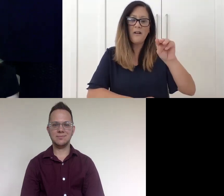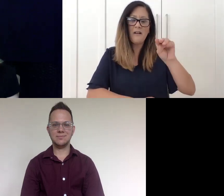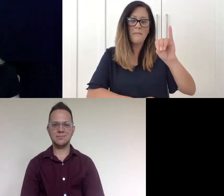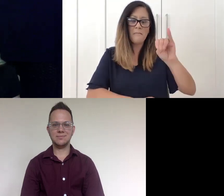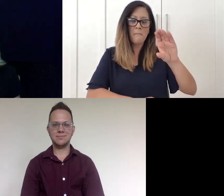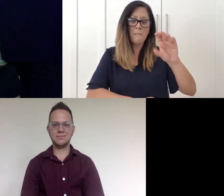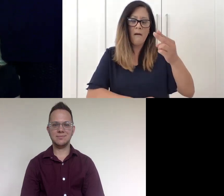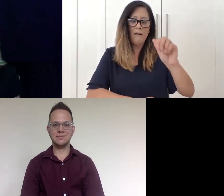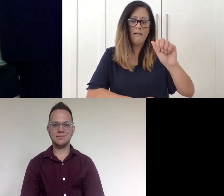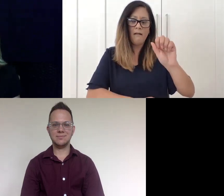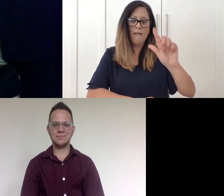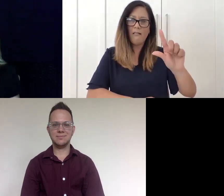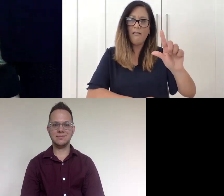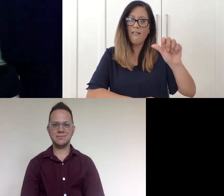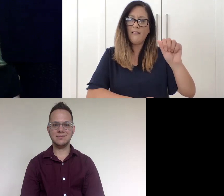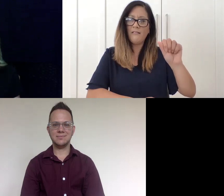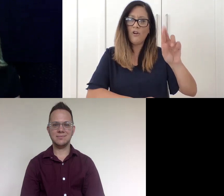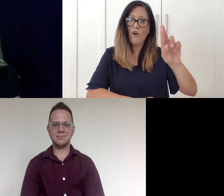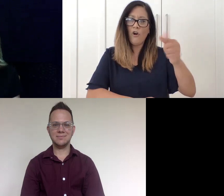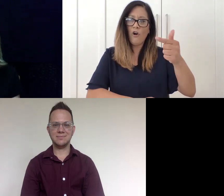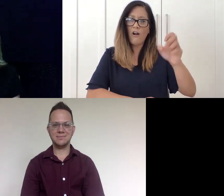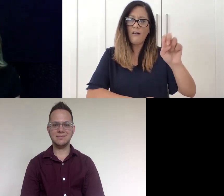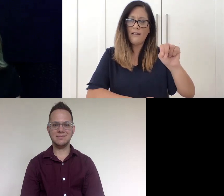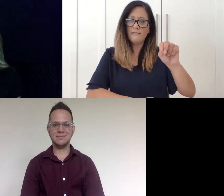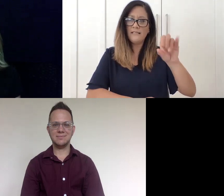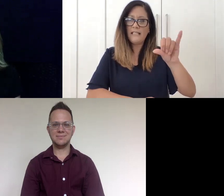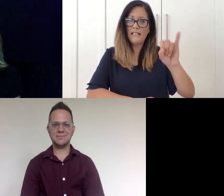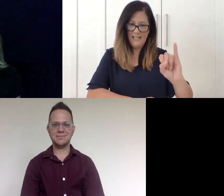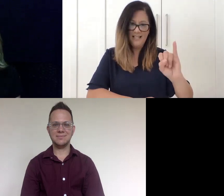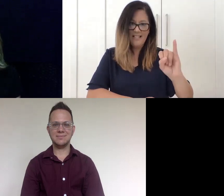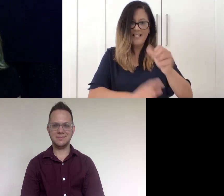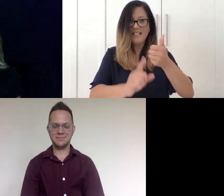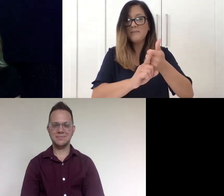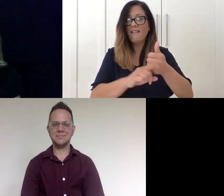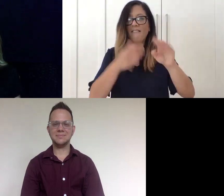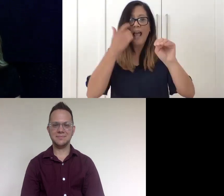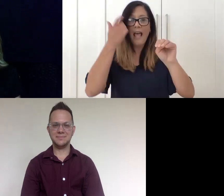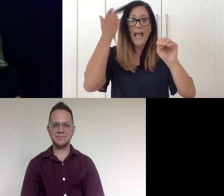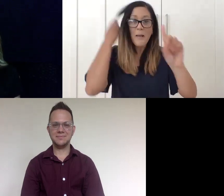I'm happy to introduce Dr. Michael Argenyi,